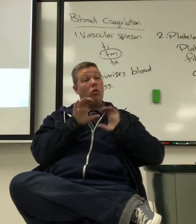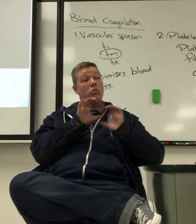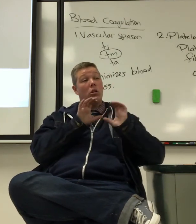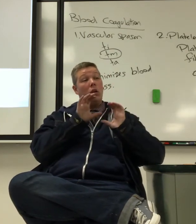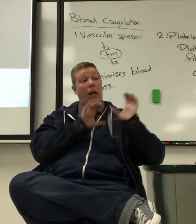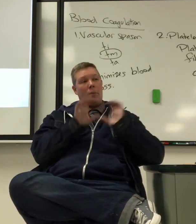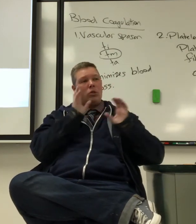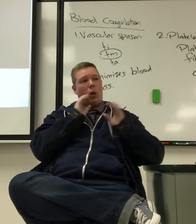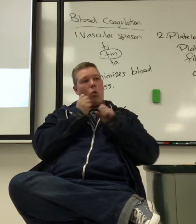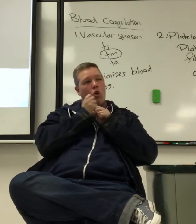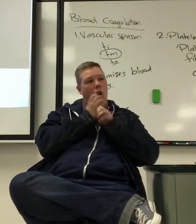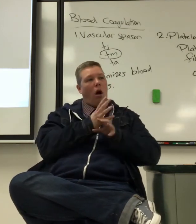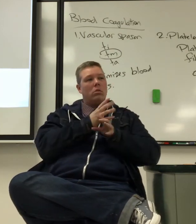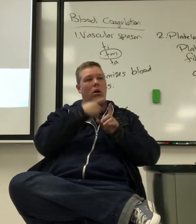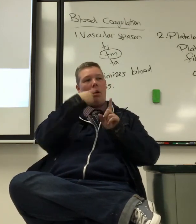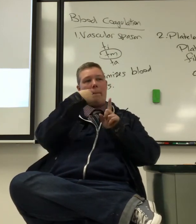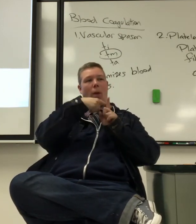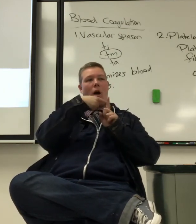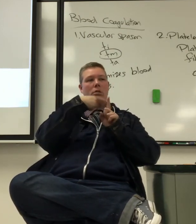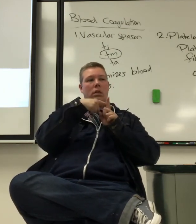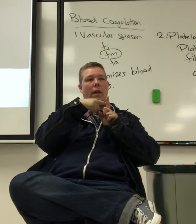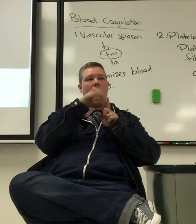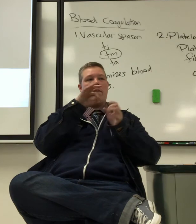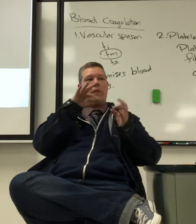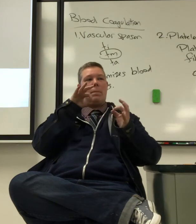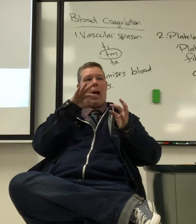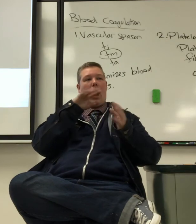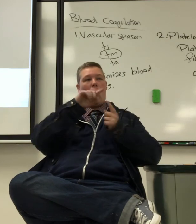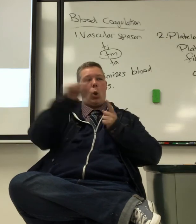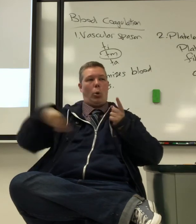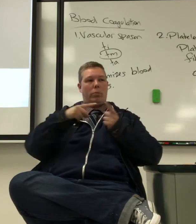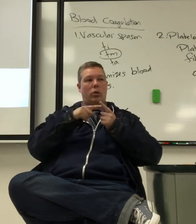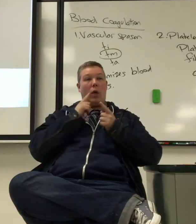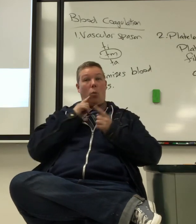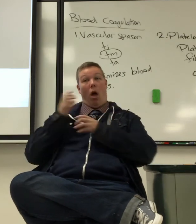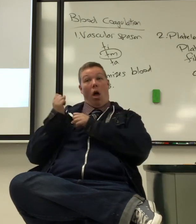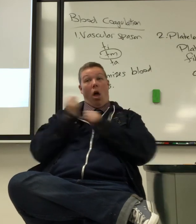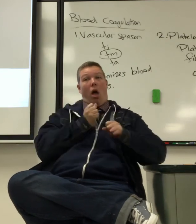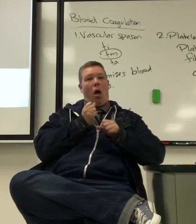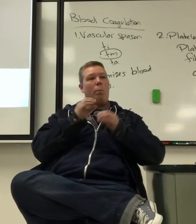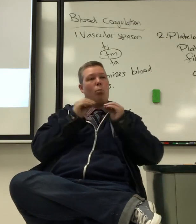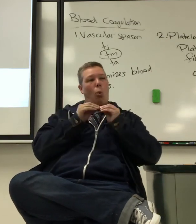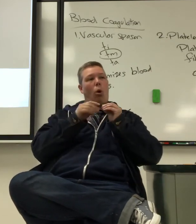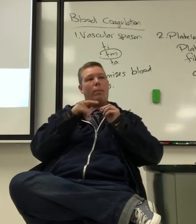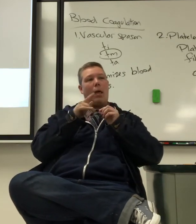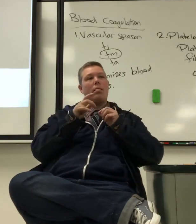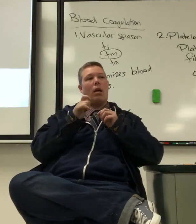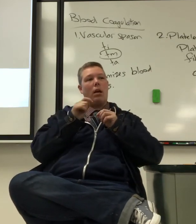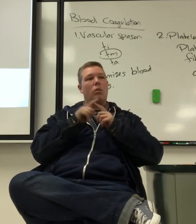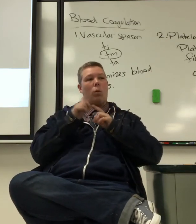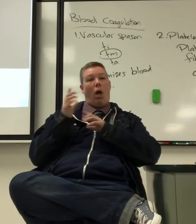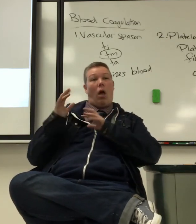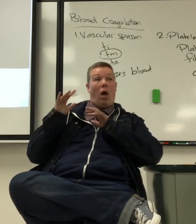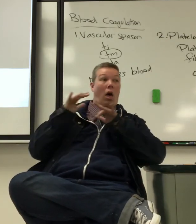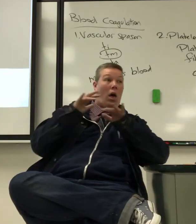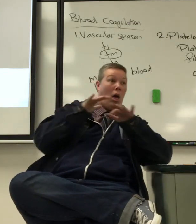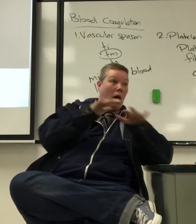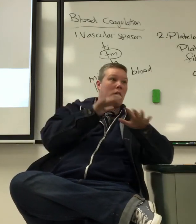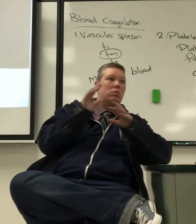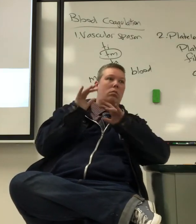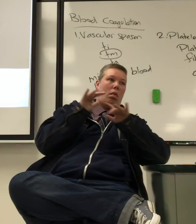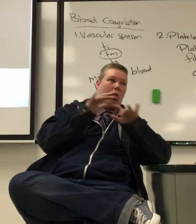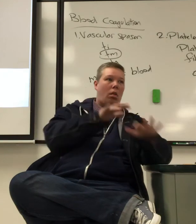loop to attract more platelets, to secrete more chemicals, to attract more platelets until the leak has been plugged.